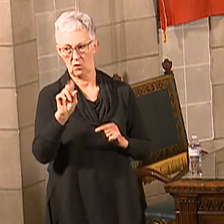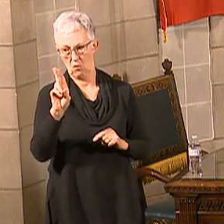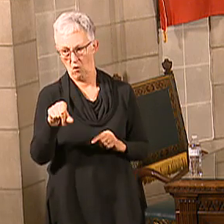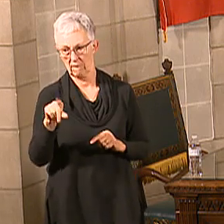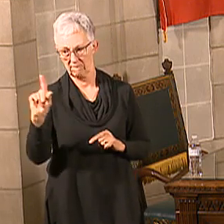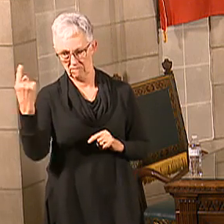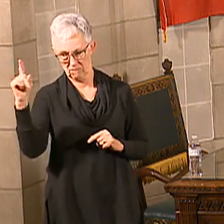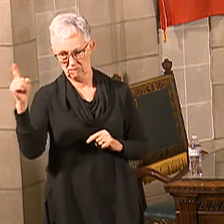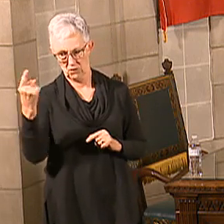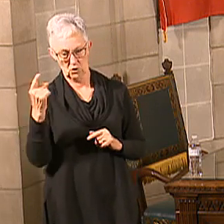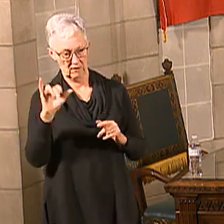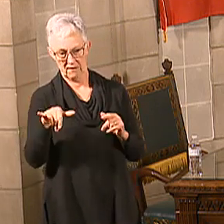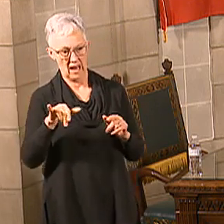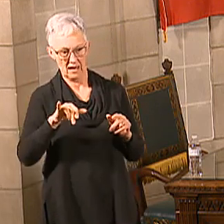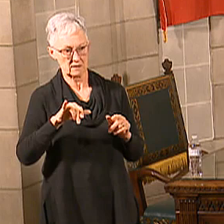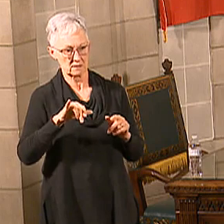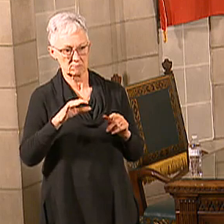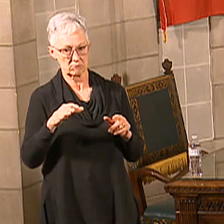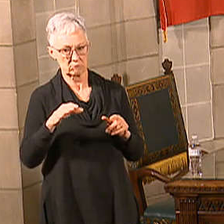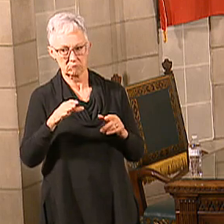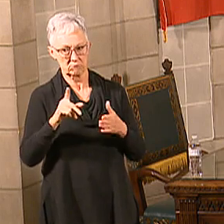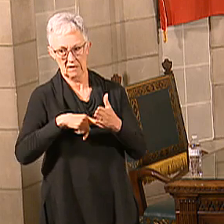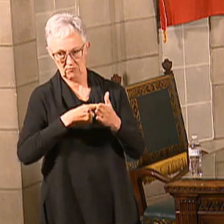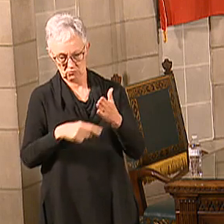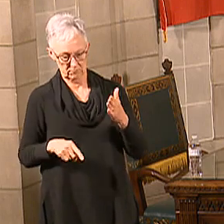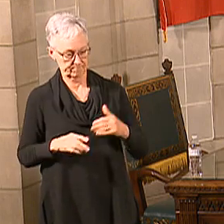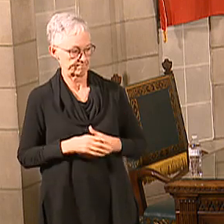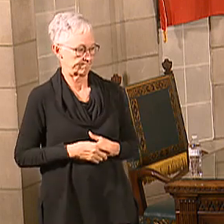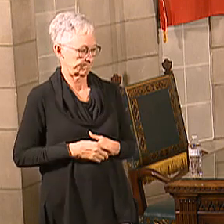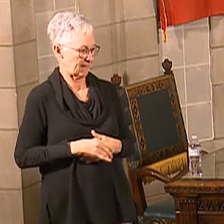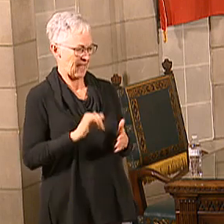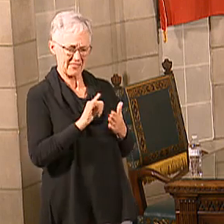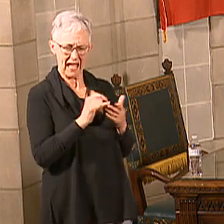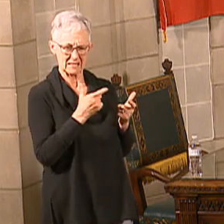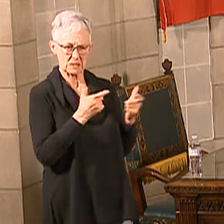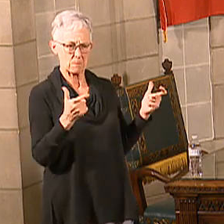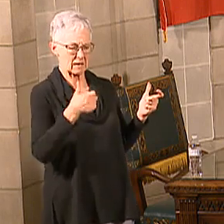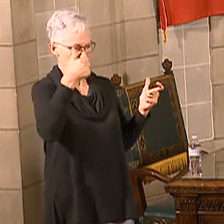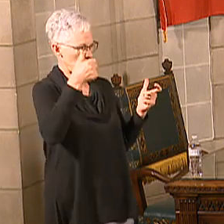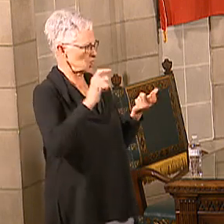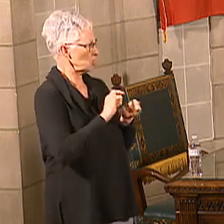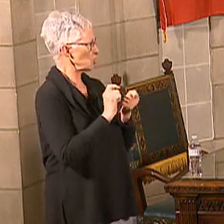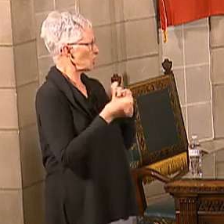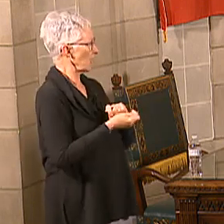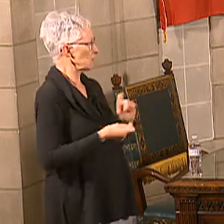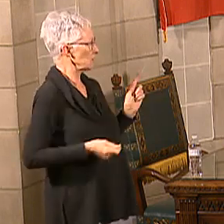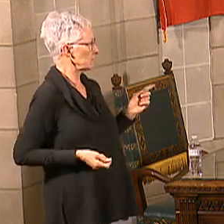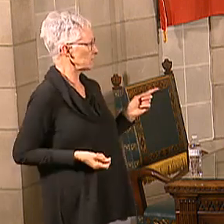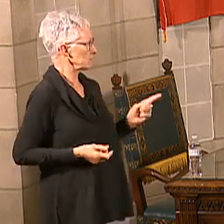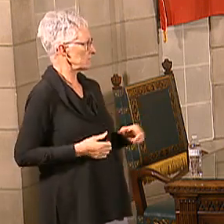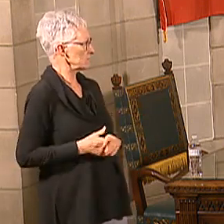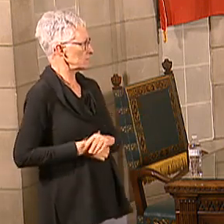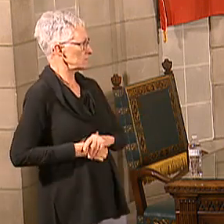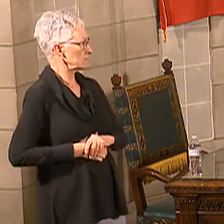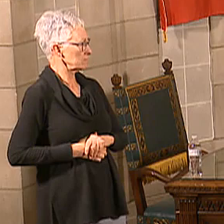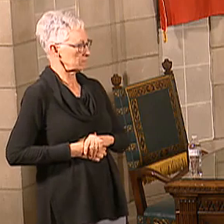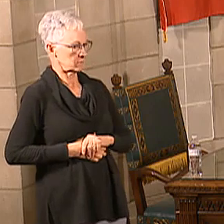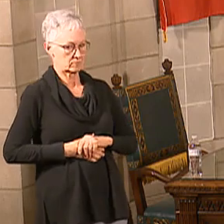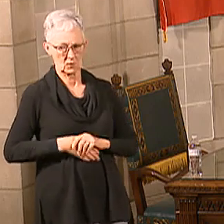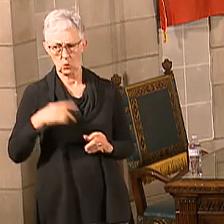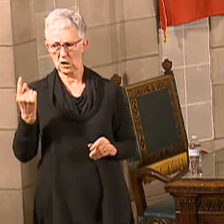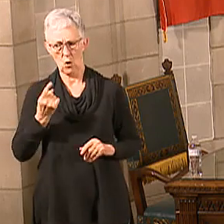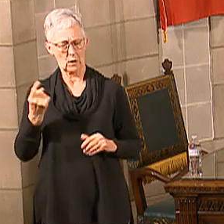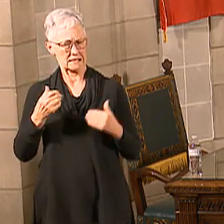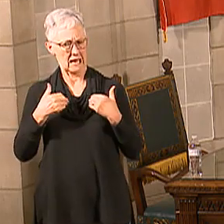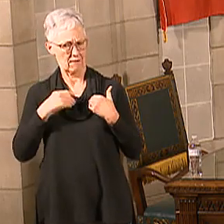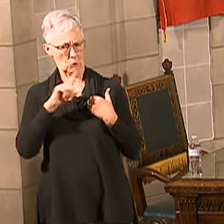Those are the big highlights of the changes in the EO. Hey, John, I'm sorry, we also get a bunch of questions about people who are self-employed